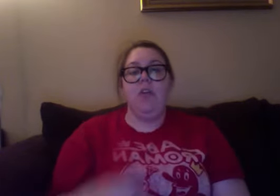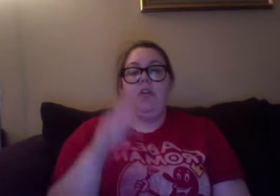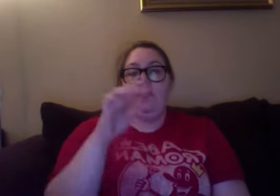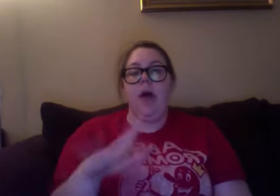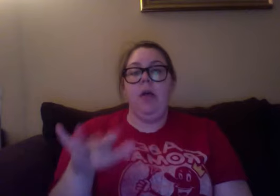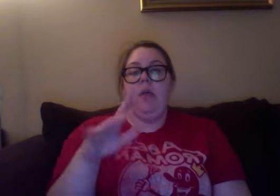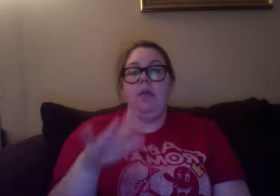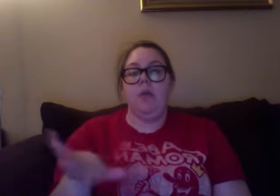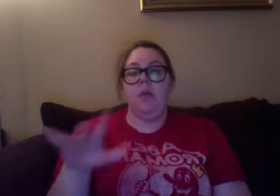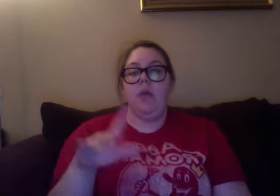Fingerspell?